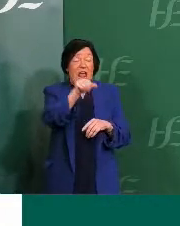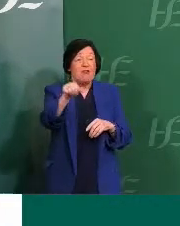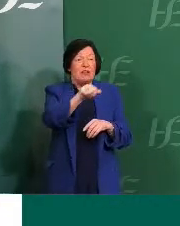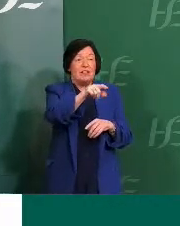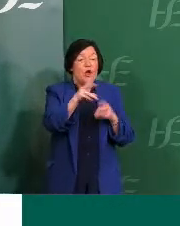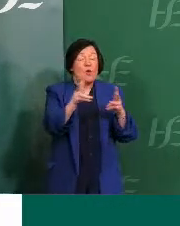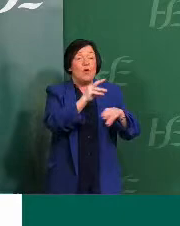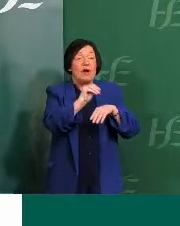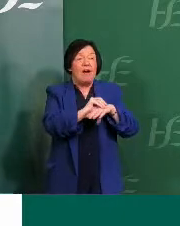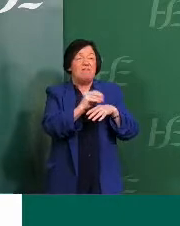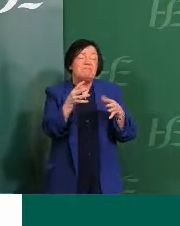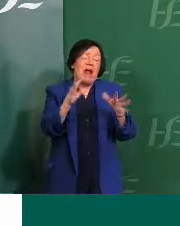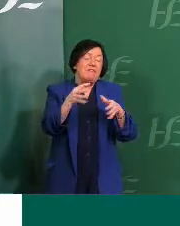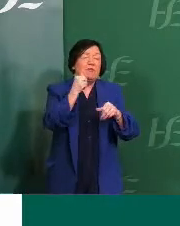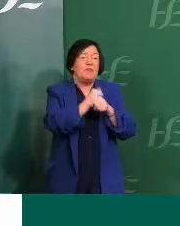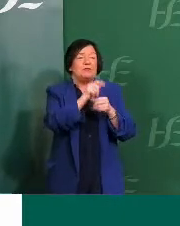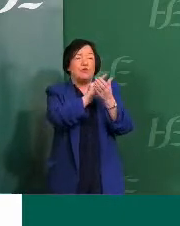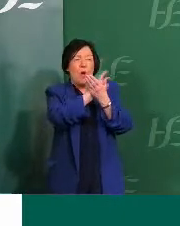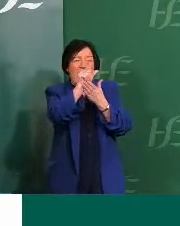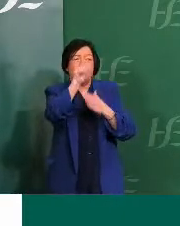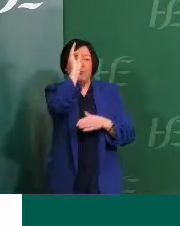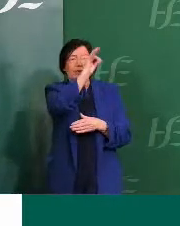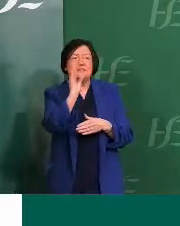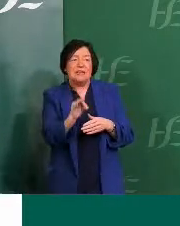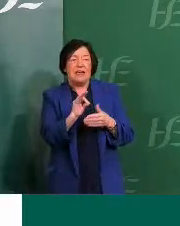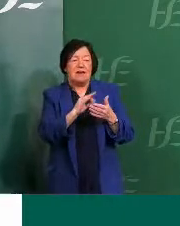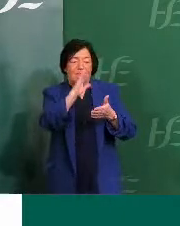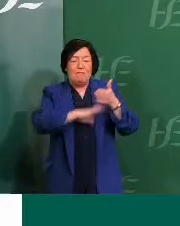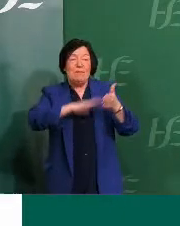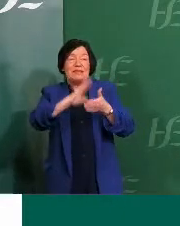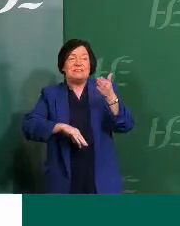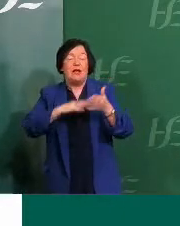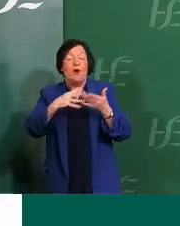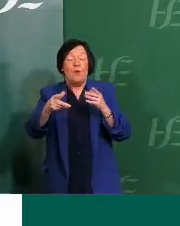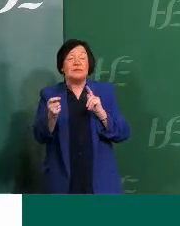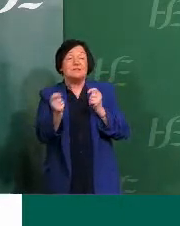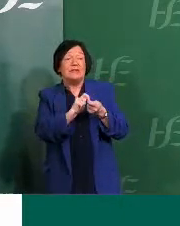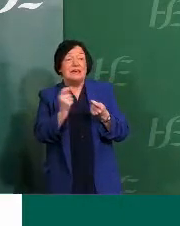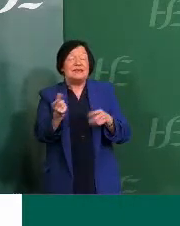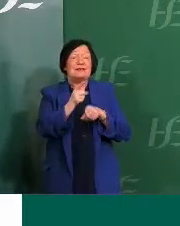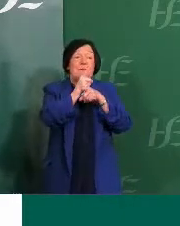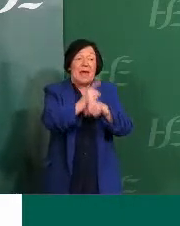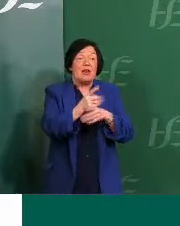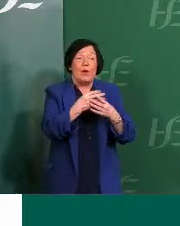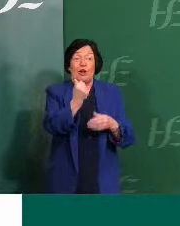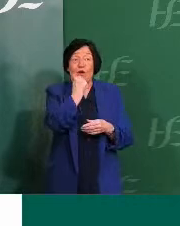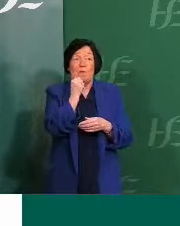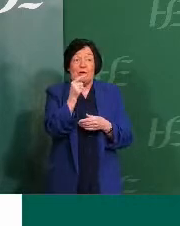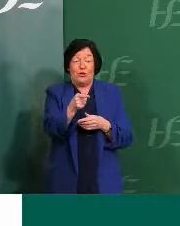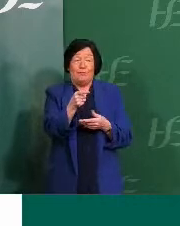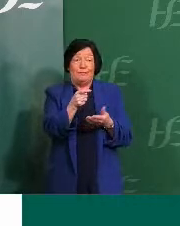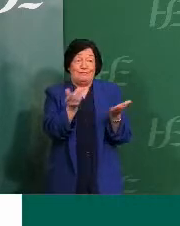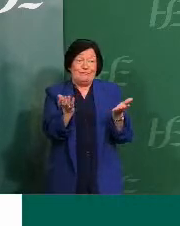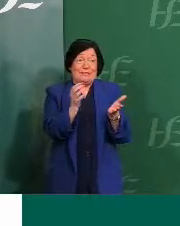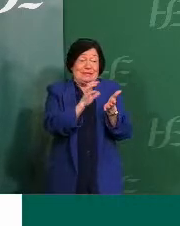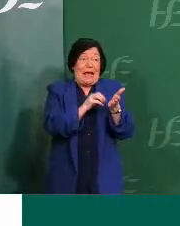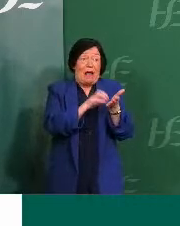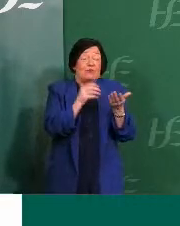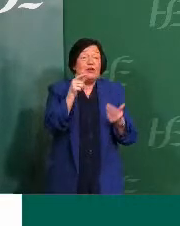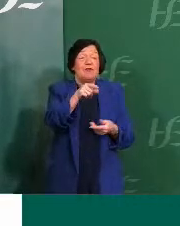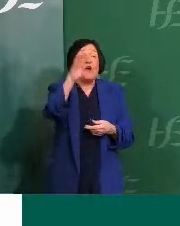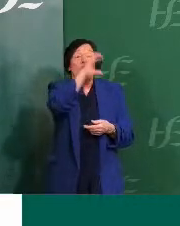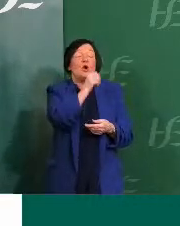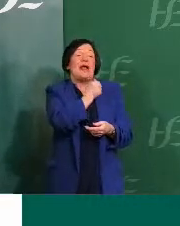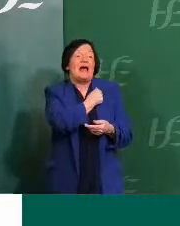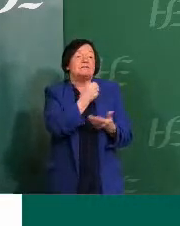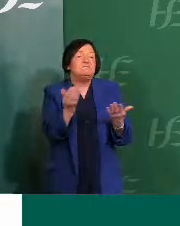working on a basis of an average of about 12% of absenteeism. Now, what that translates to, depending on what number you want to count, we know that if you're looking